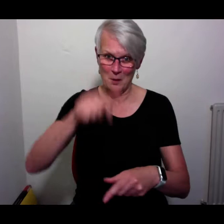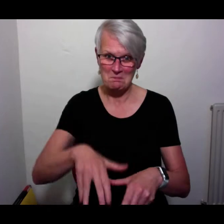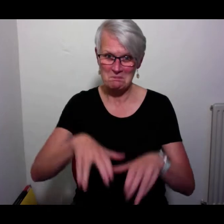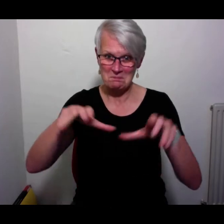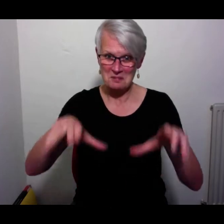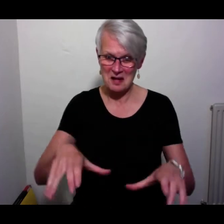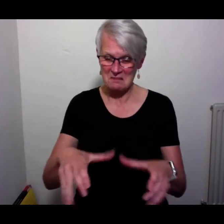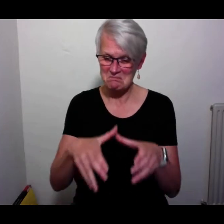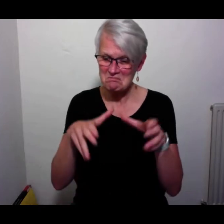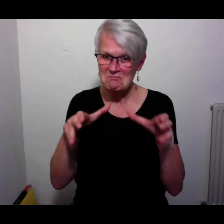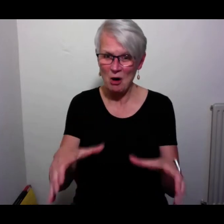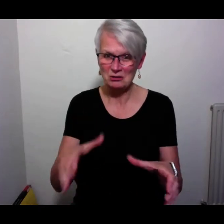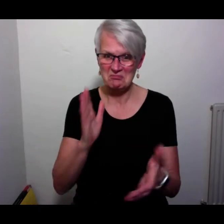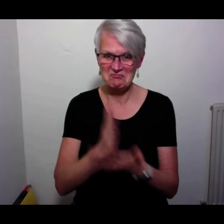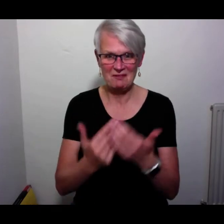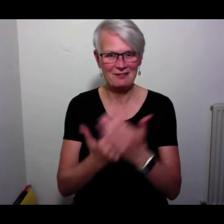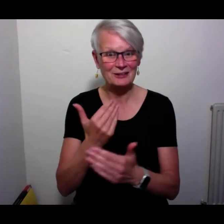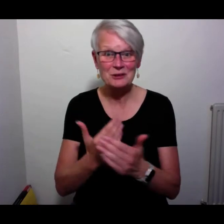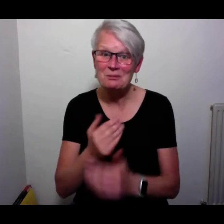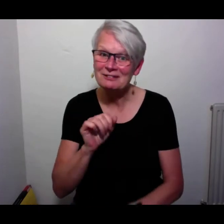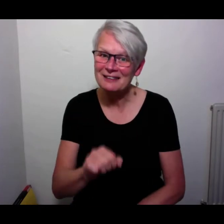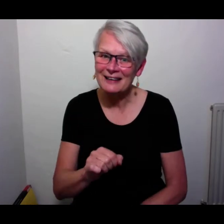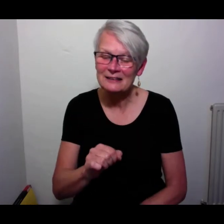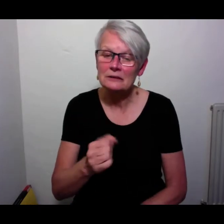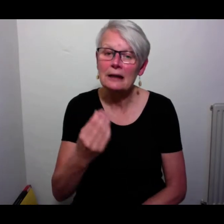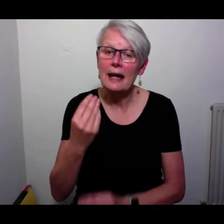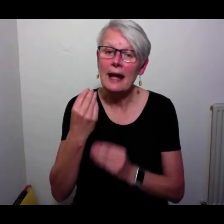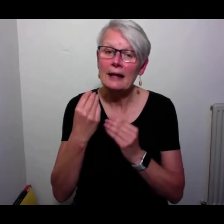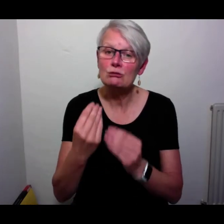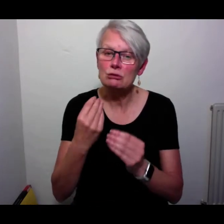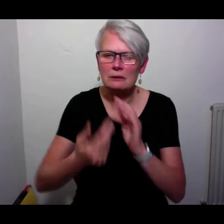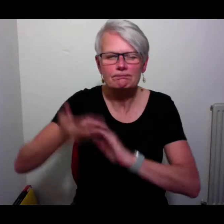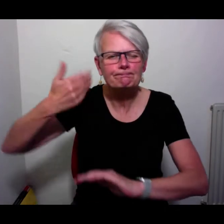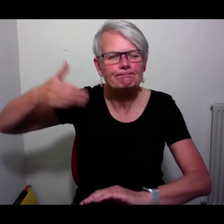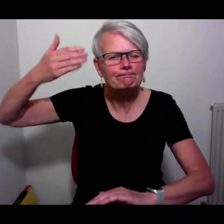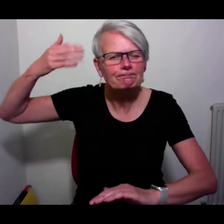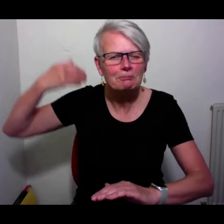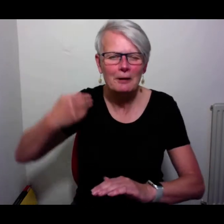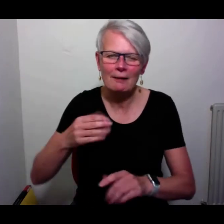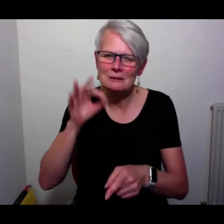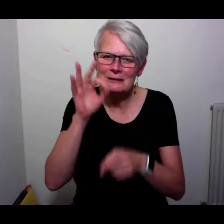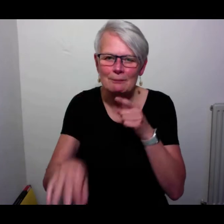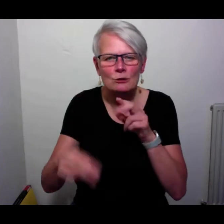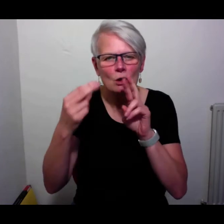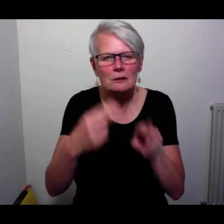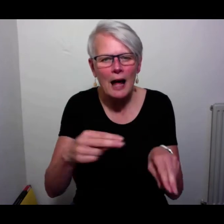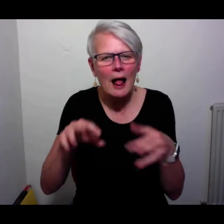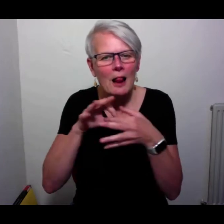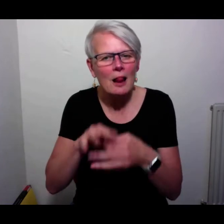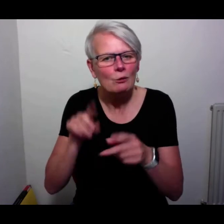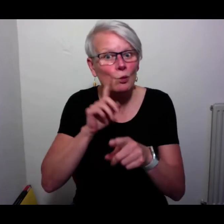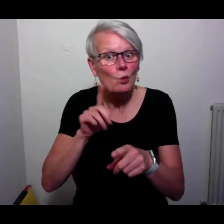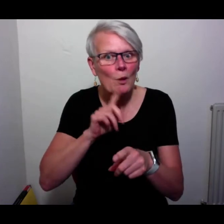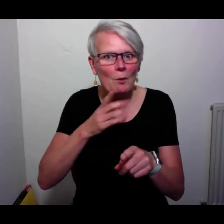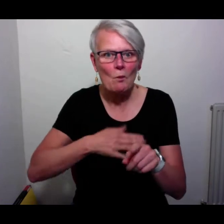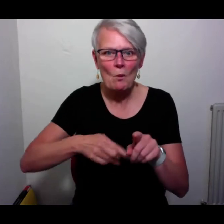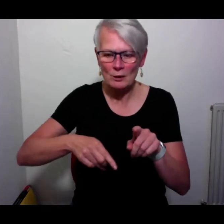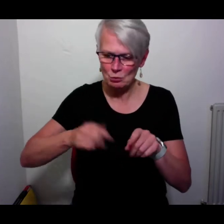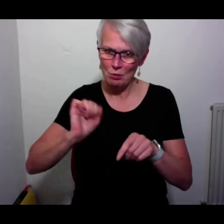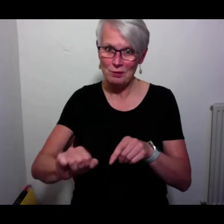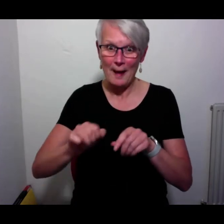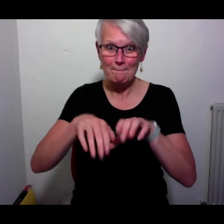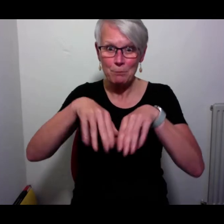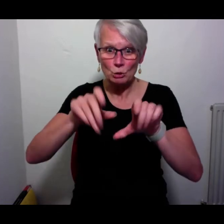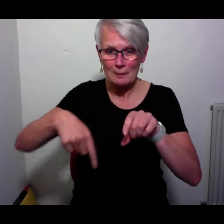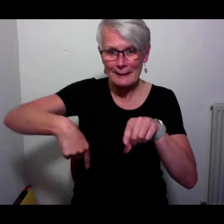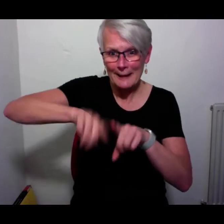in. The ancient Greeks, they had a special dance for women who would actually kick their own backsides,